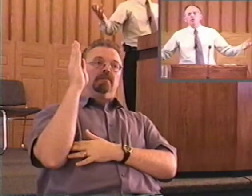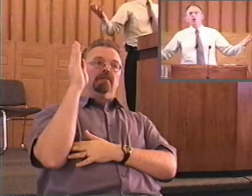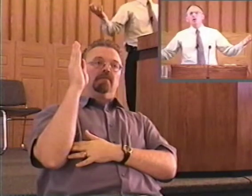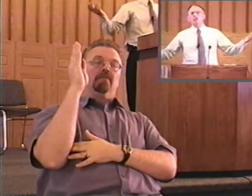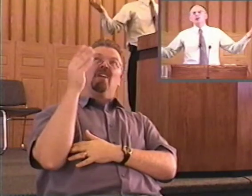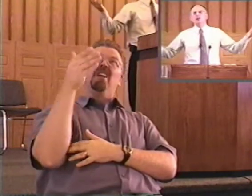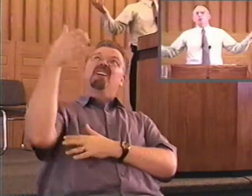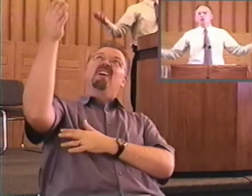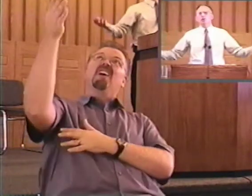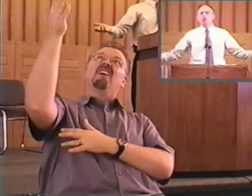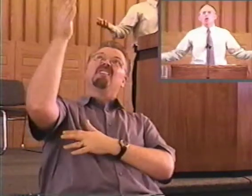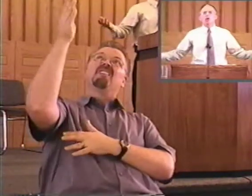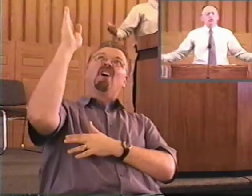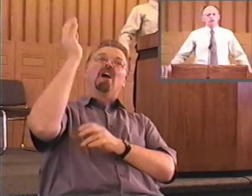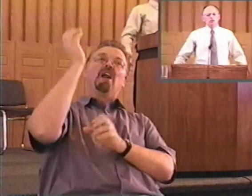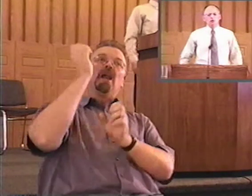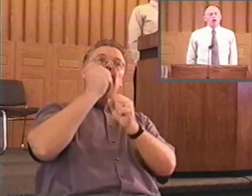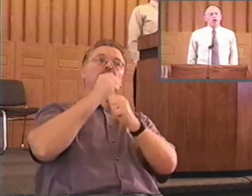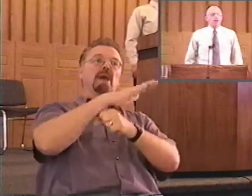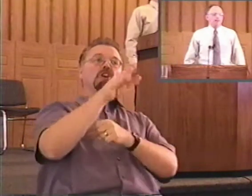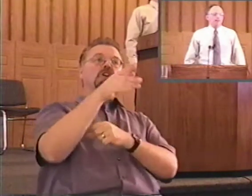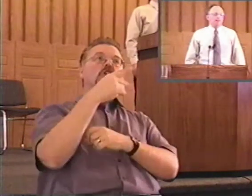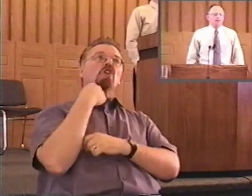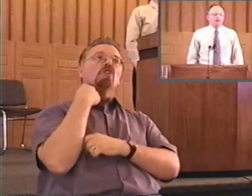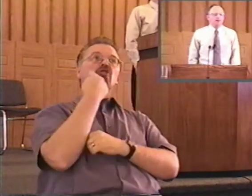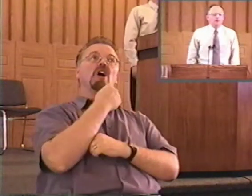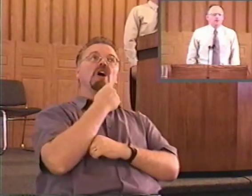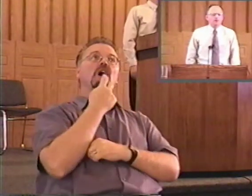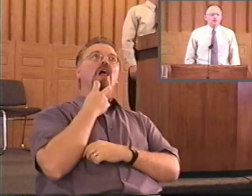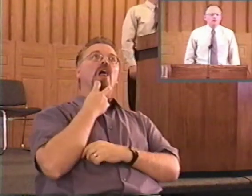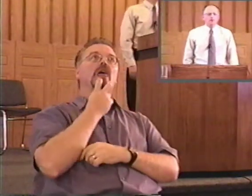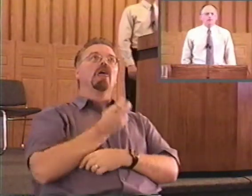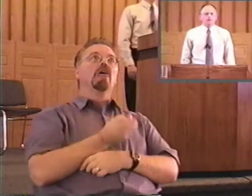Does God cause your jaw to drop?